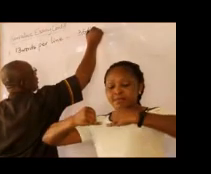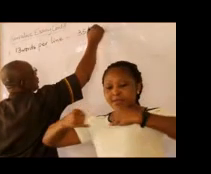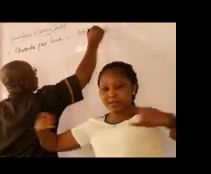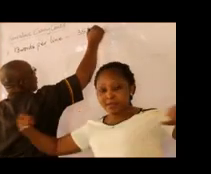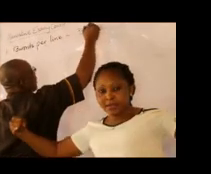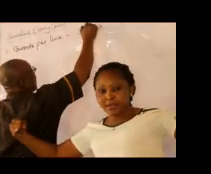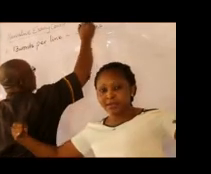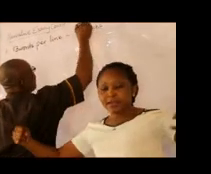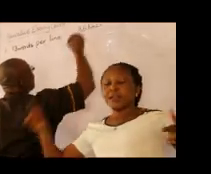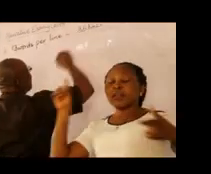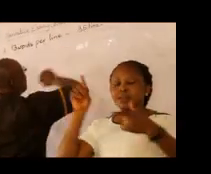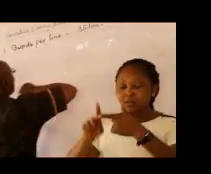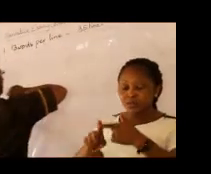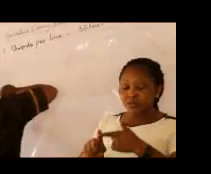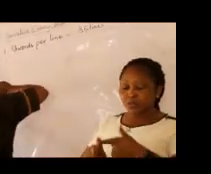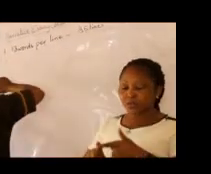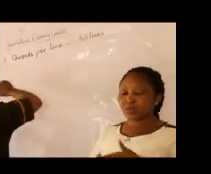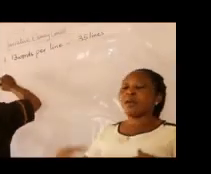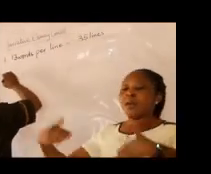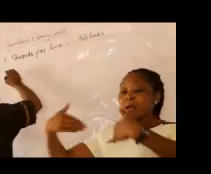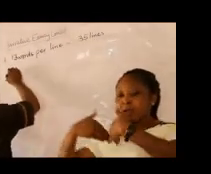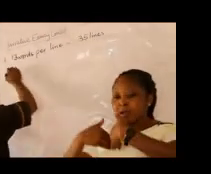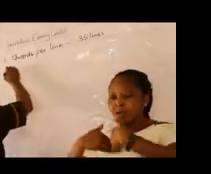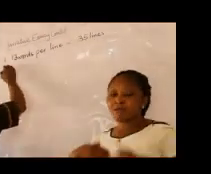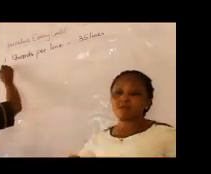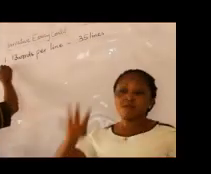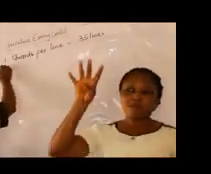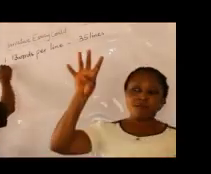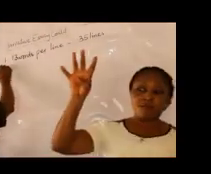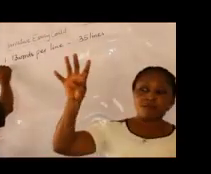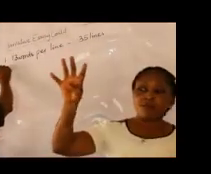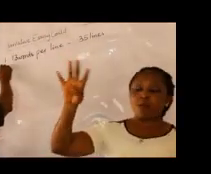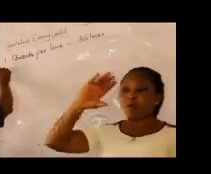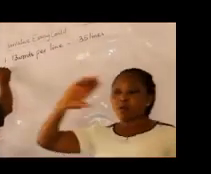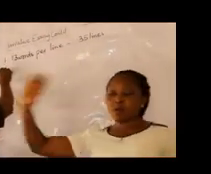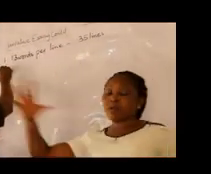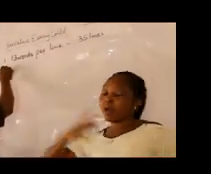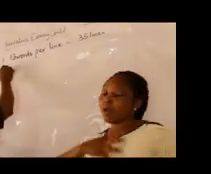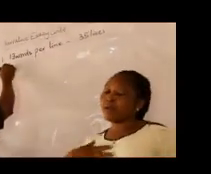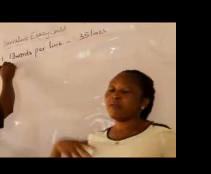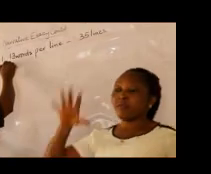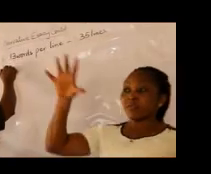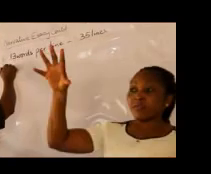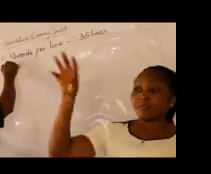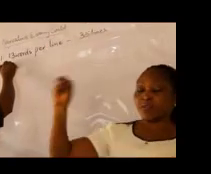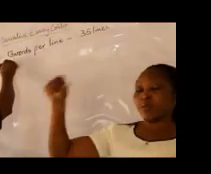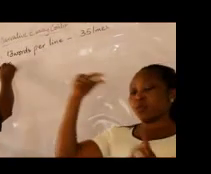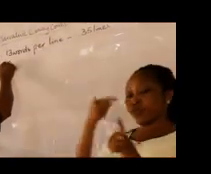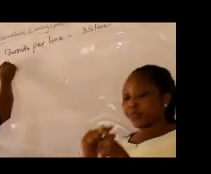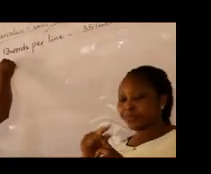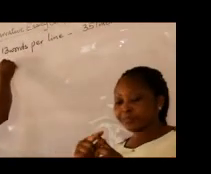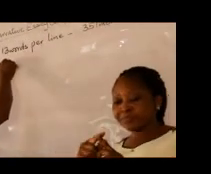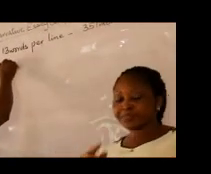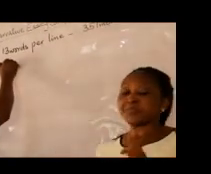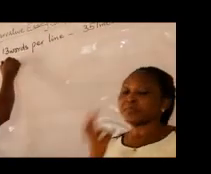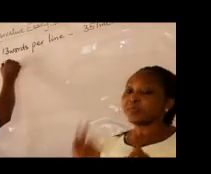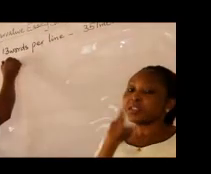to get to 450 words. If you are writing 12